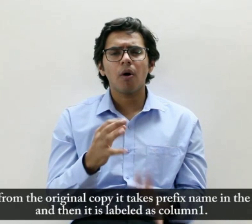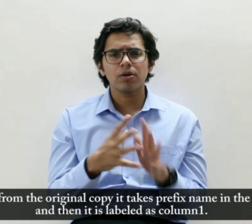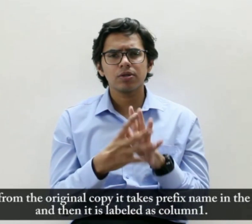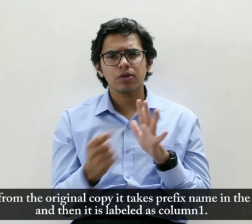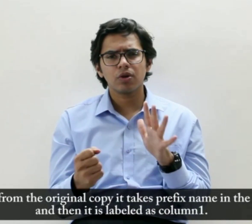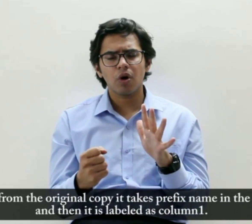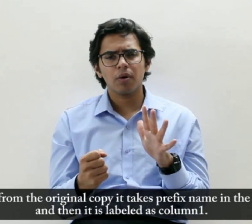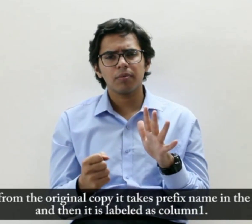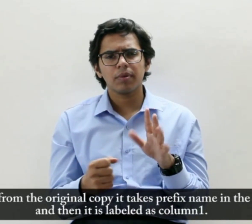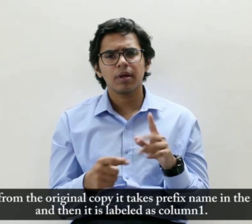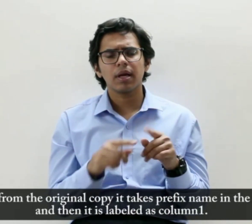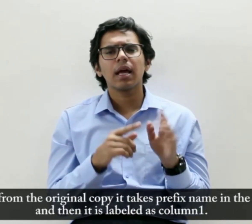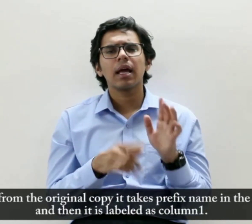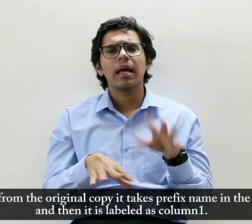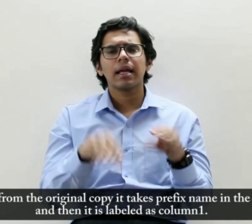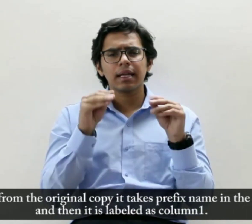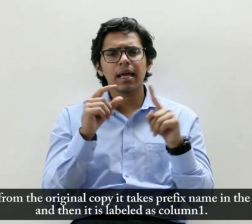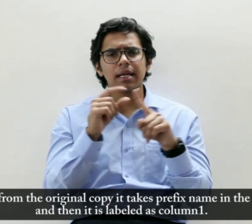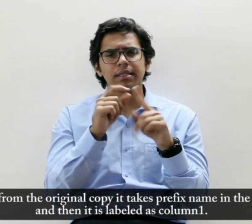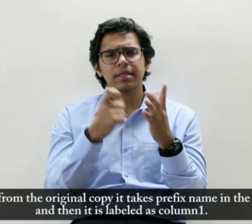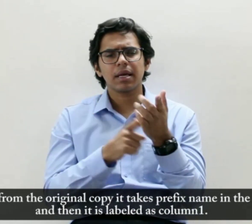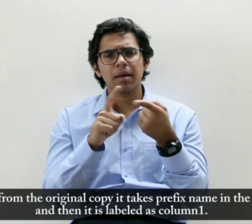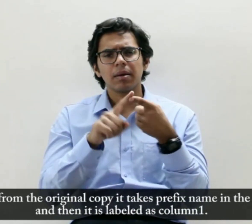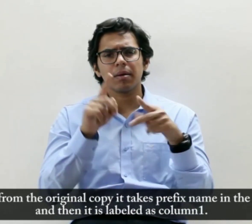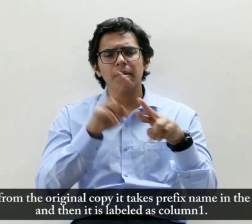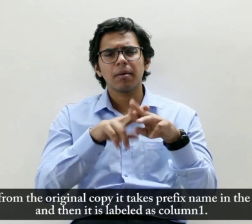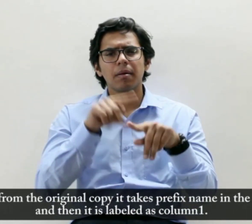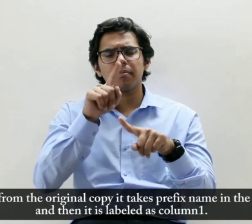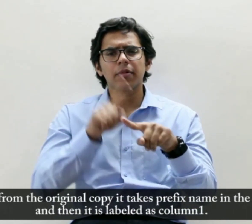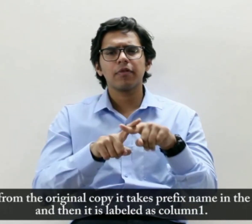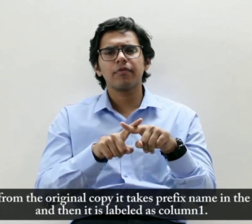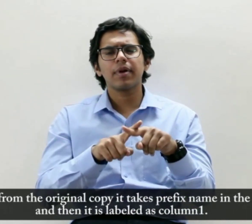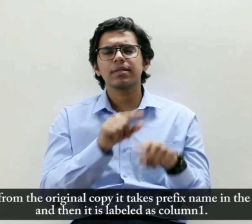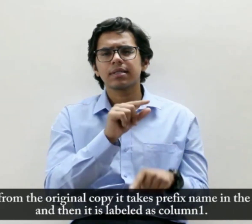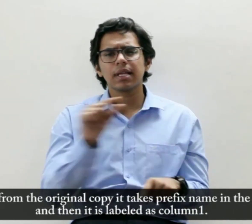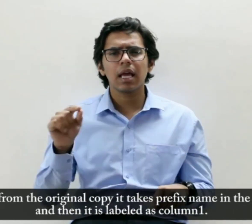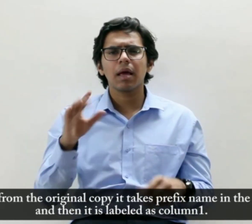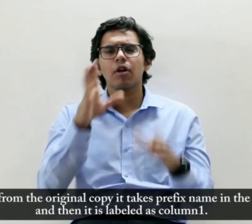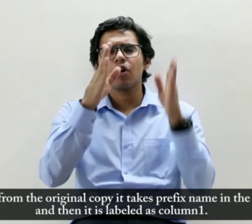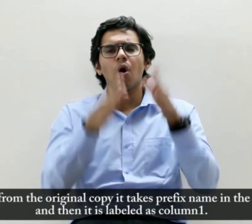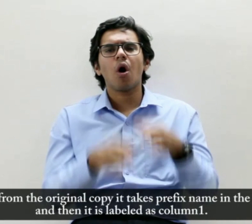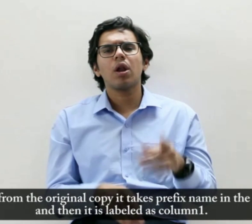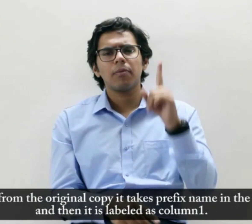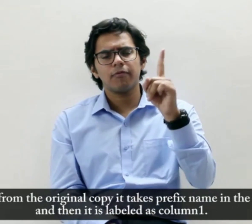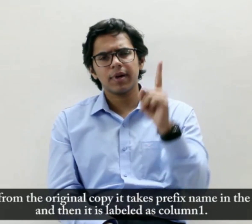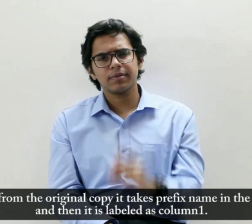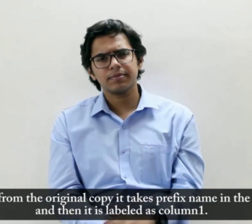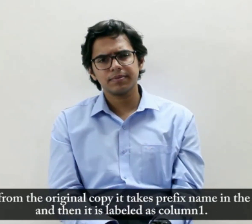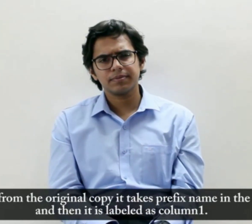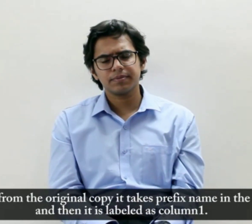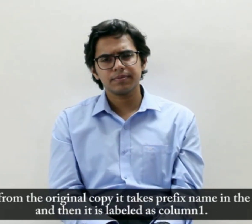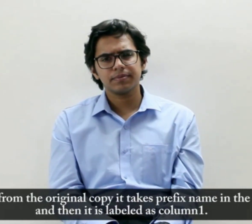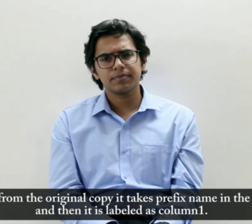Then from the original copy, it takes prefix name in the copy and then it is labeled as column